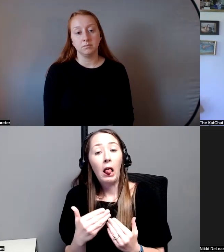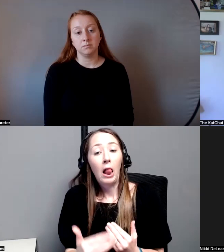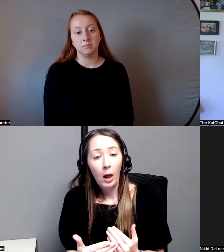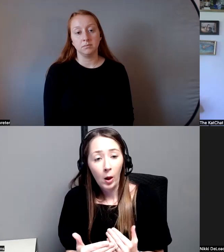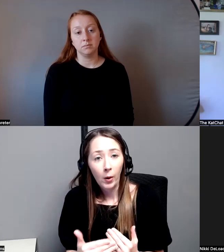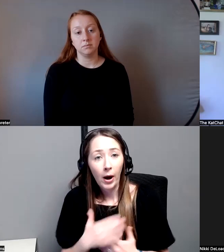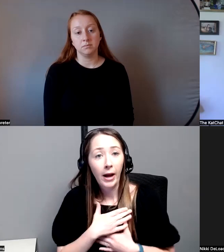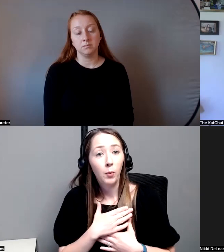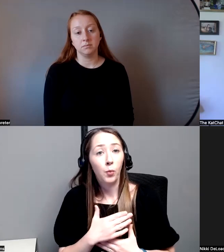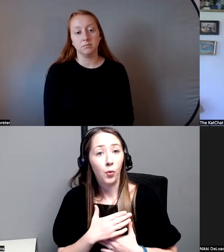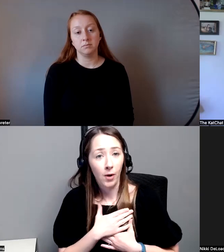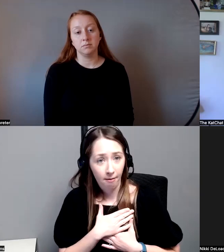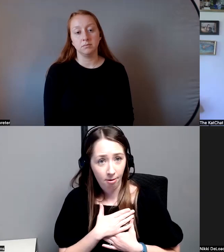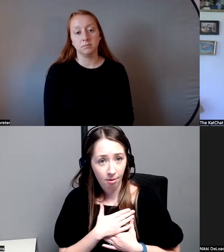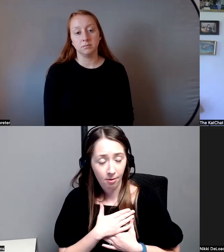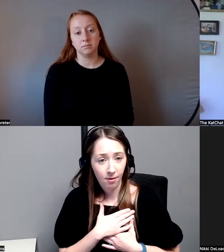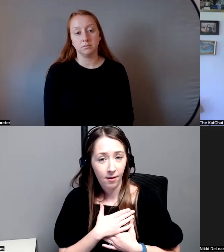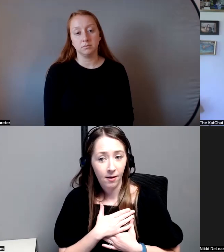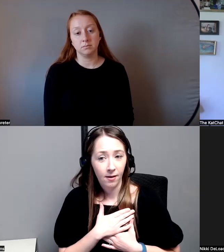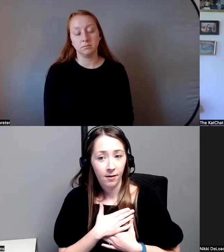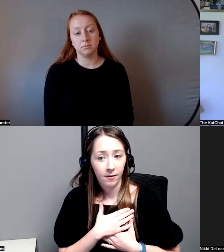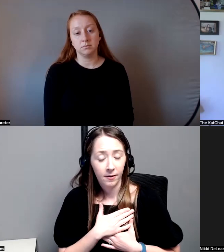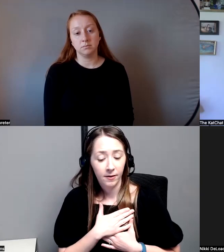own again. But